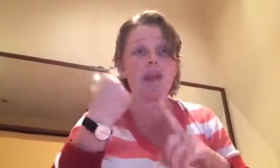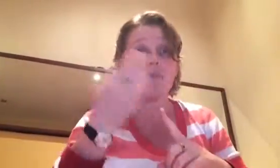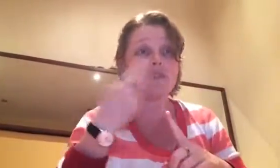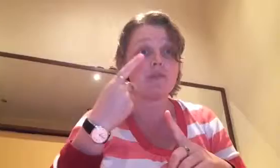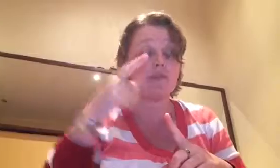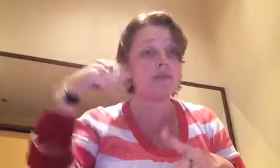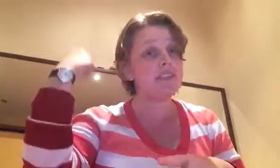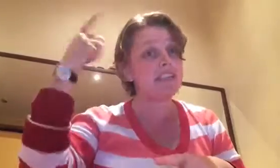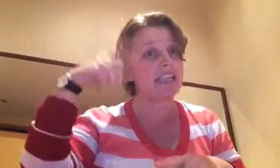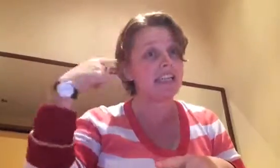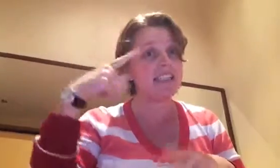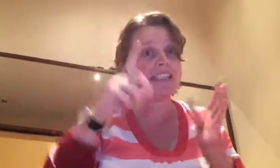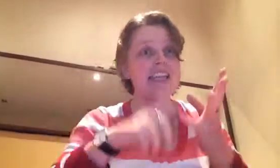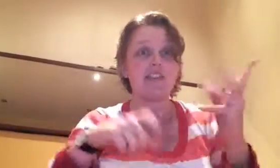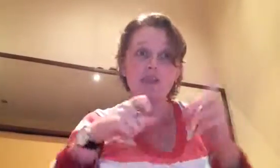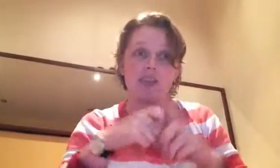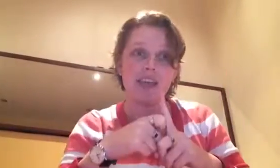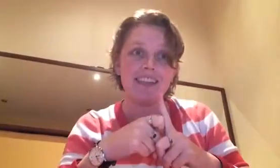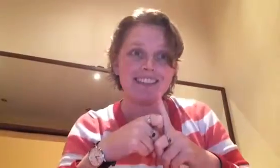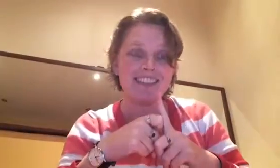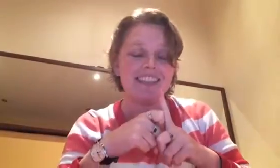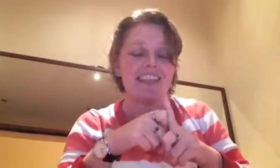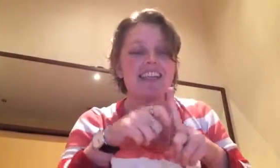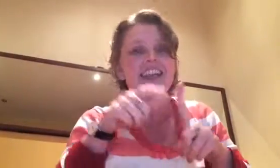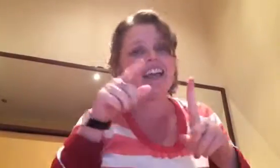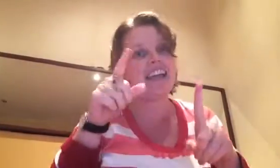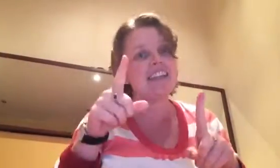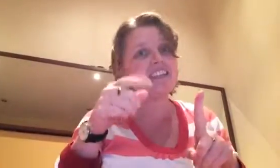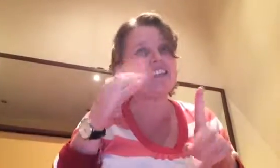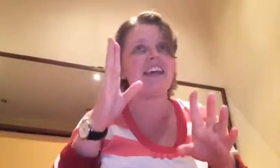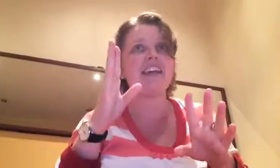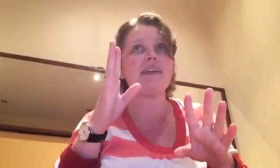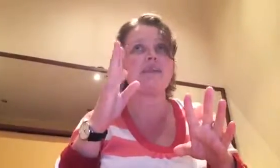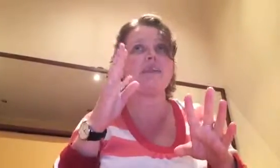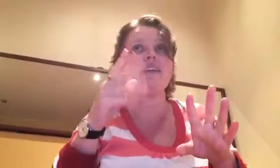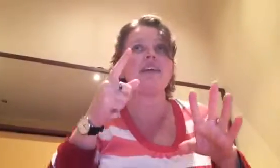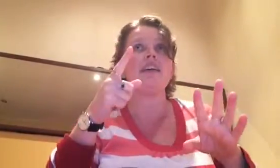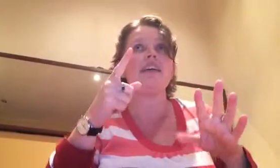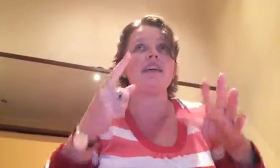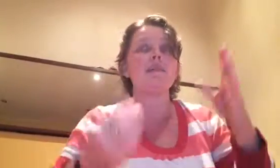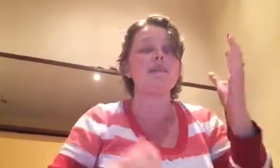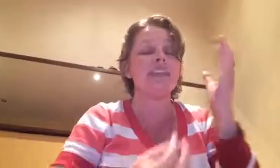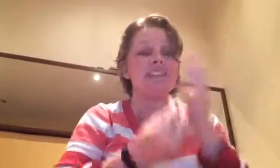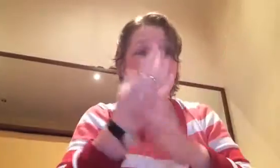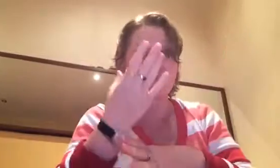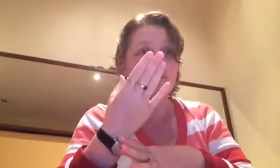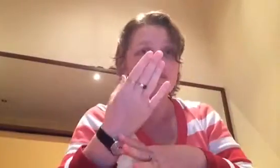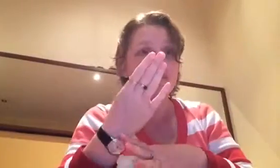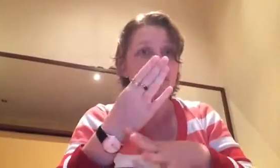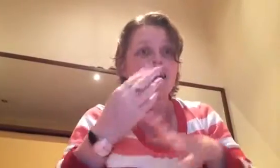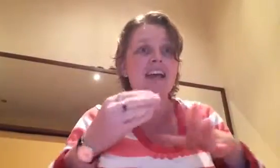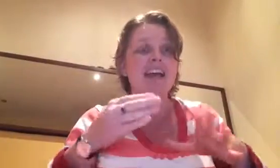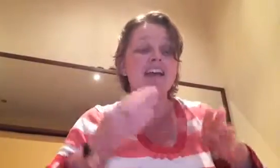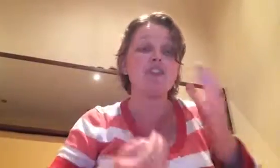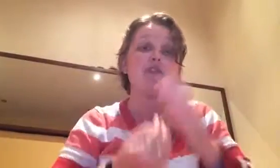Primary School, which is in London and the UK. And I developed a